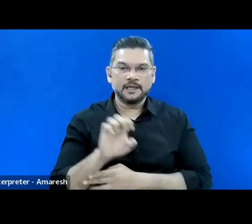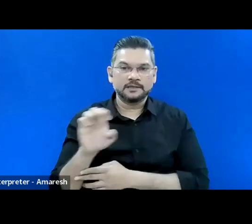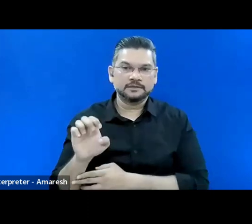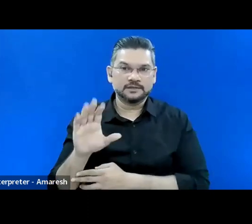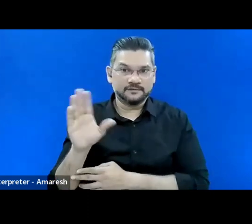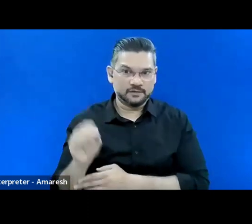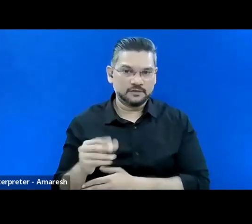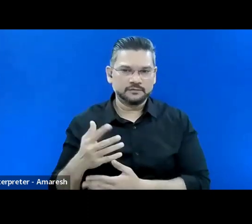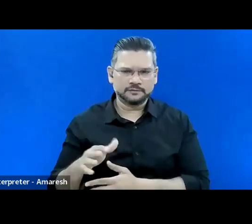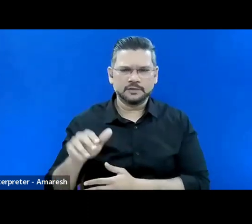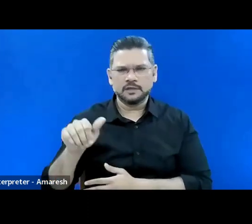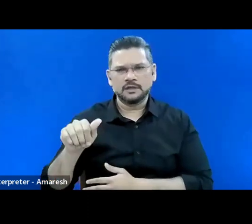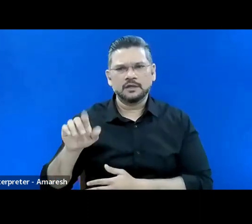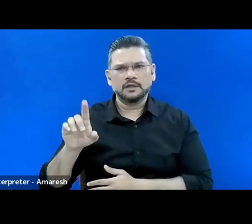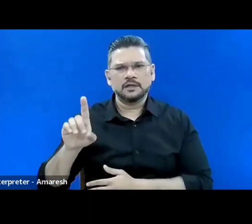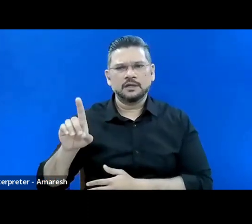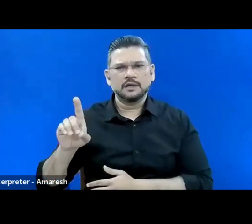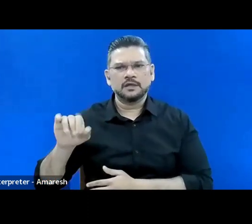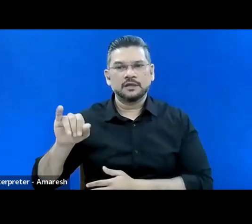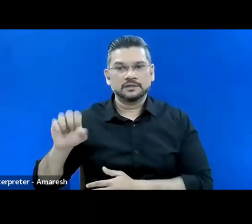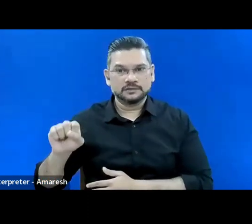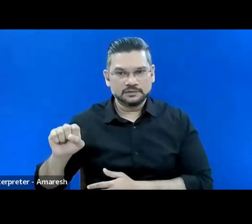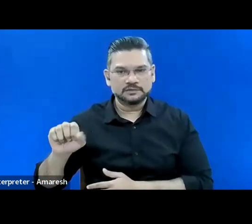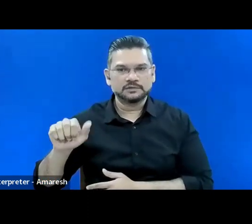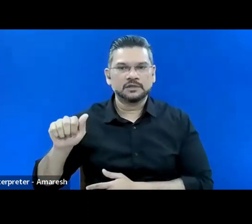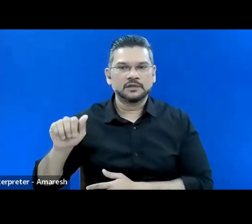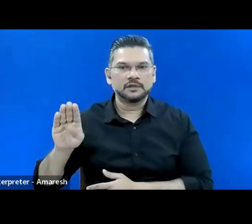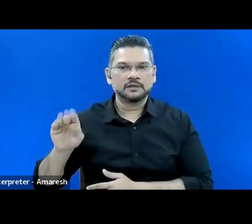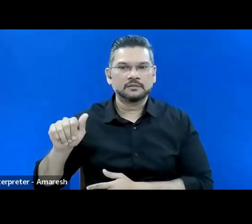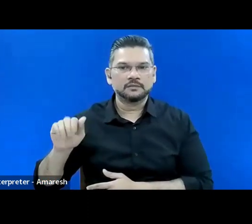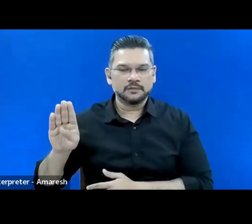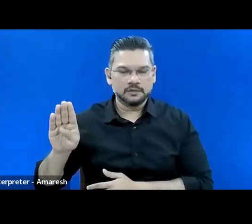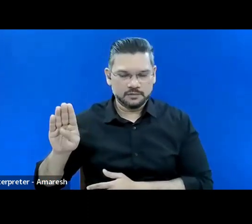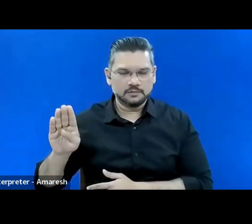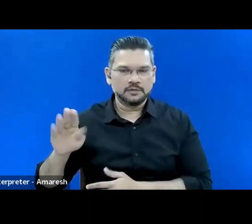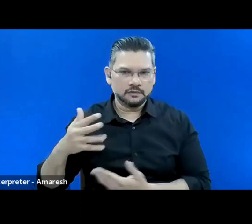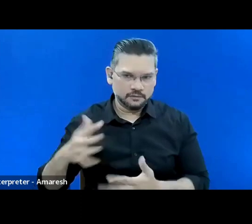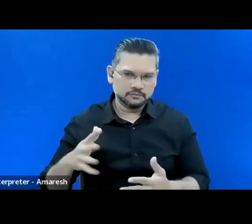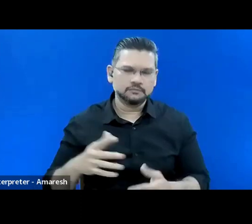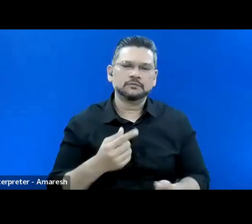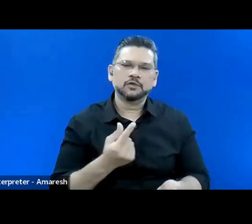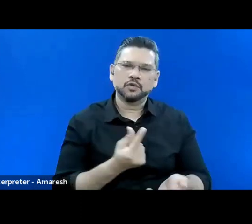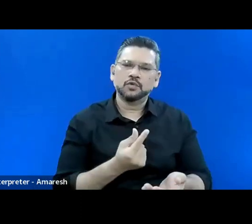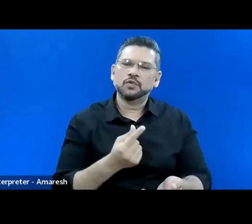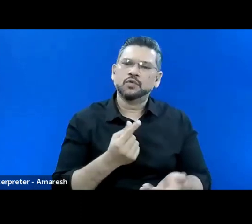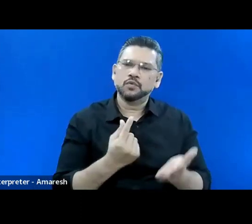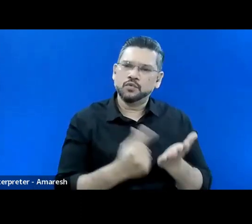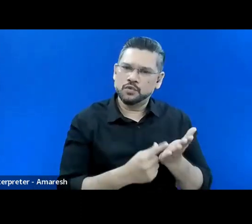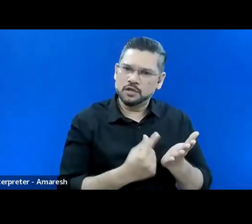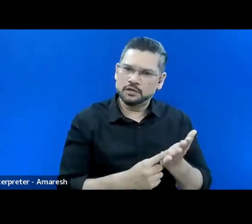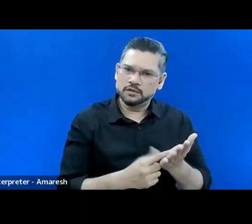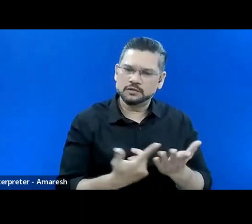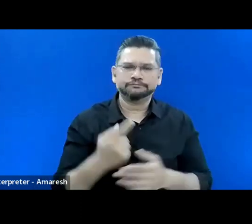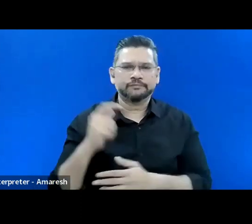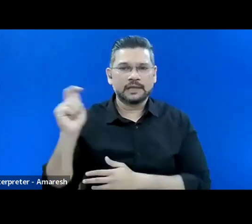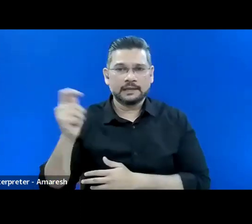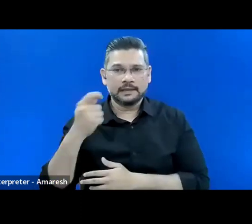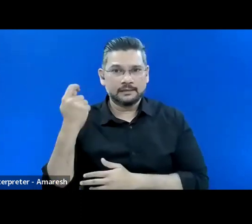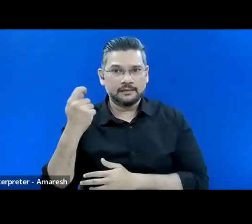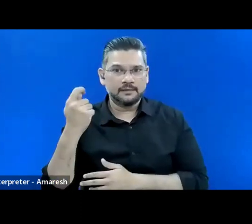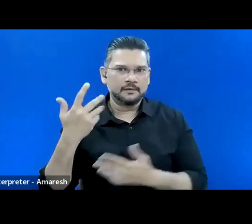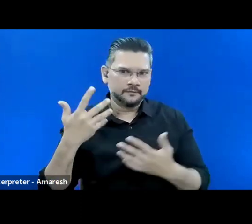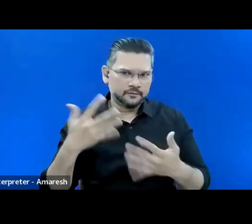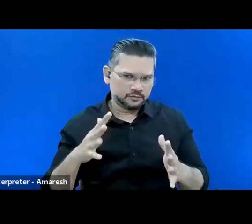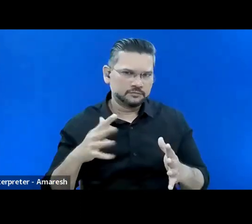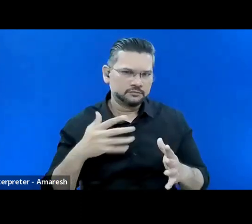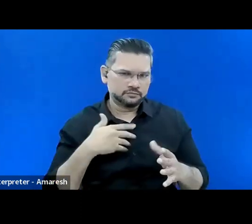and the other, we did two country missions, one in Uganda and one in Kenya. So in Kenya, we witnessed that most of the